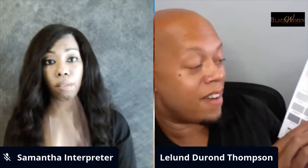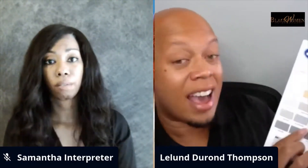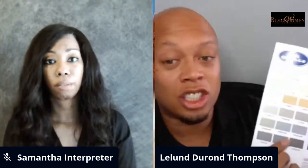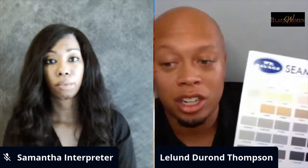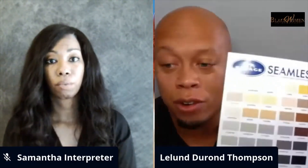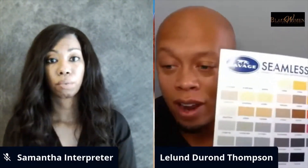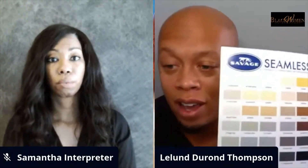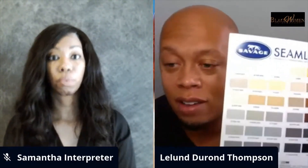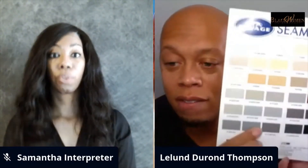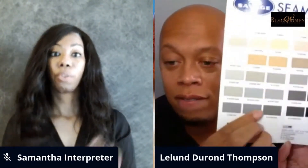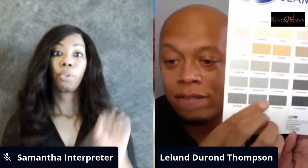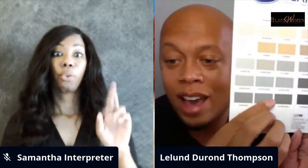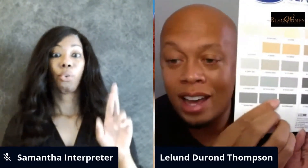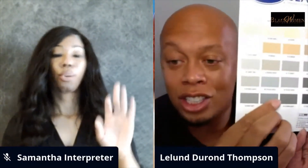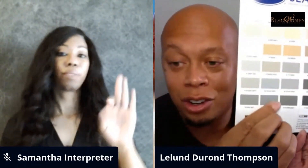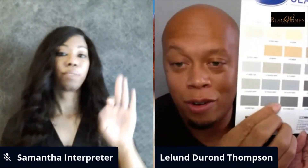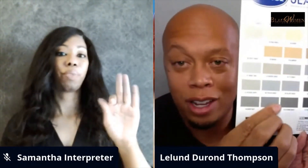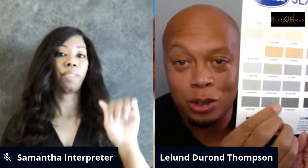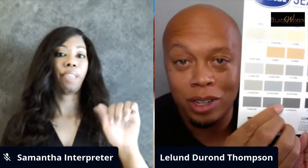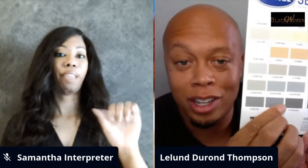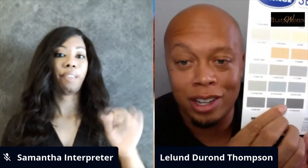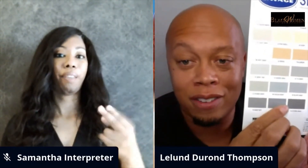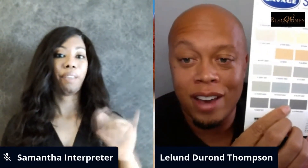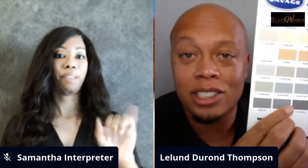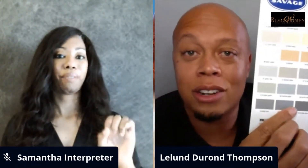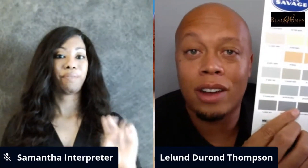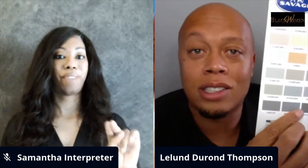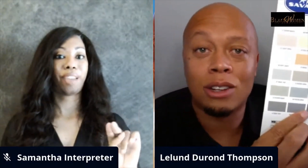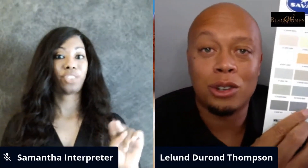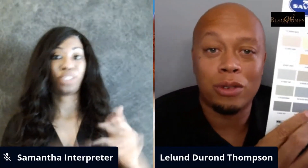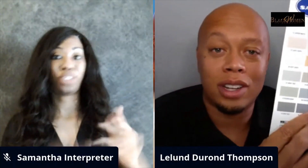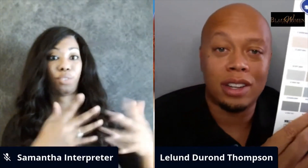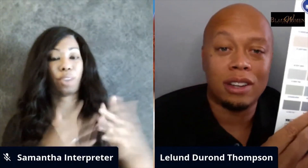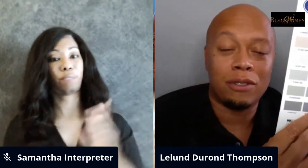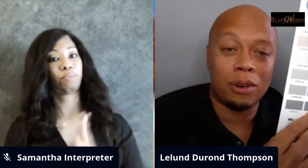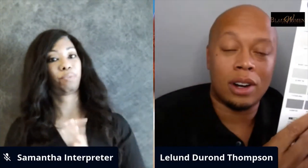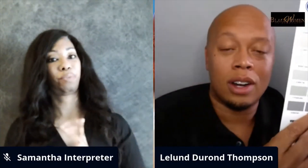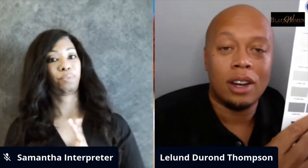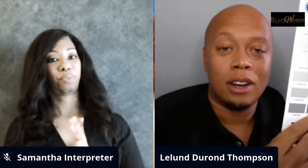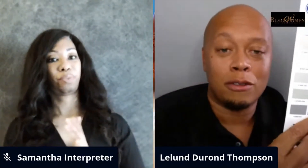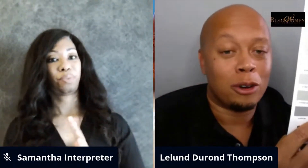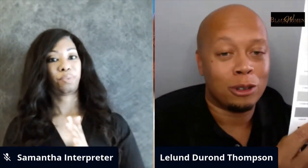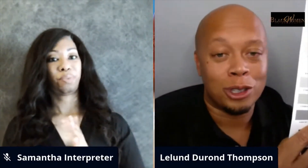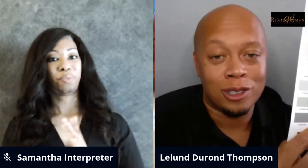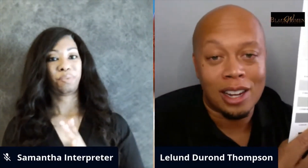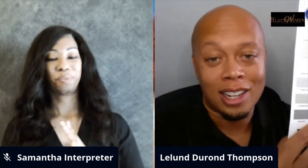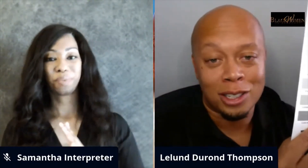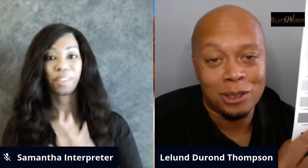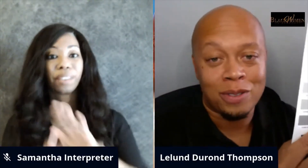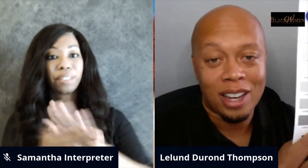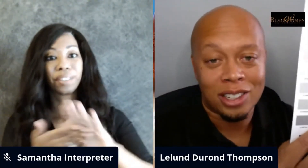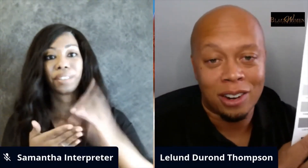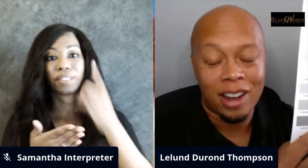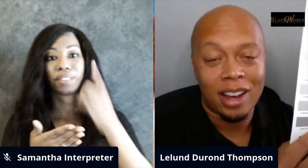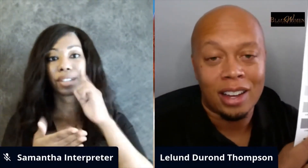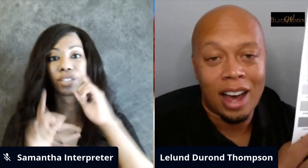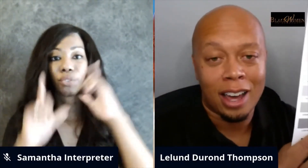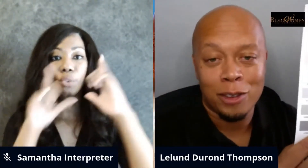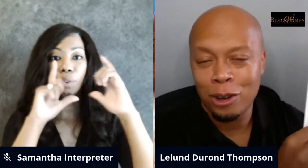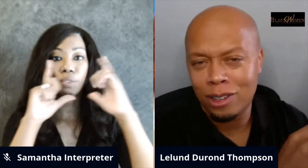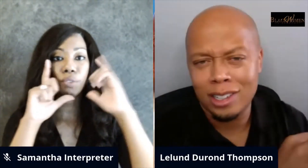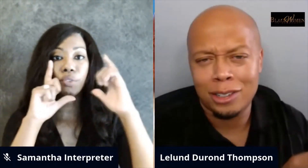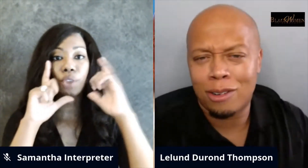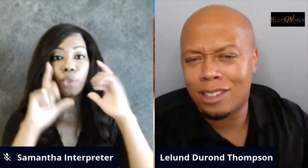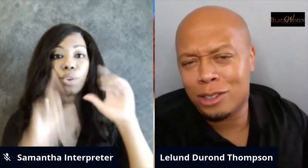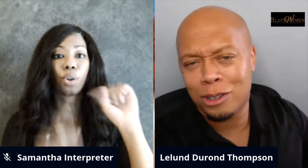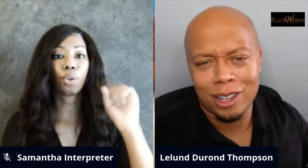Or fashion gray. Fashion gray is really good. Fashion gray is also really good for photo shoots. I like to use fashion gray a lot. If